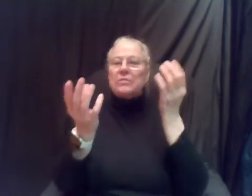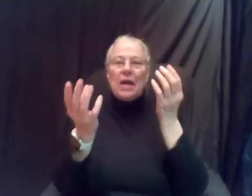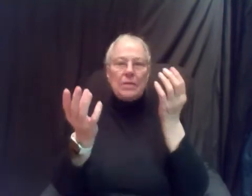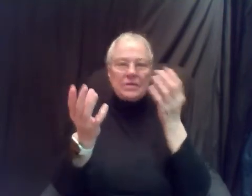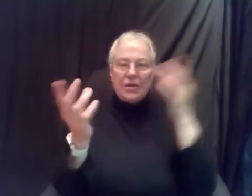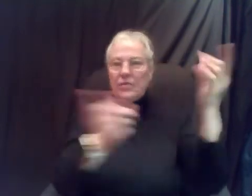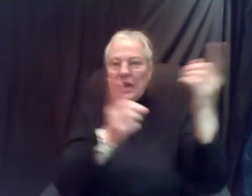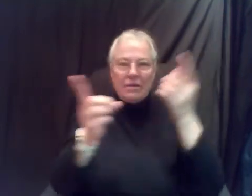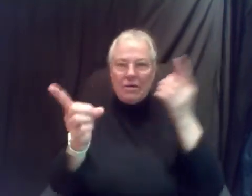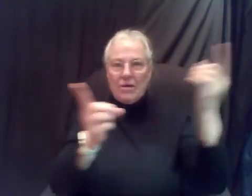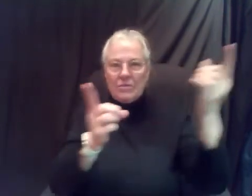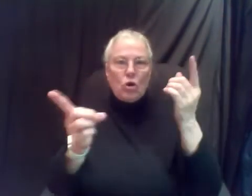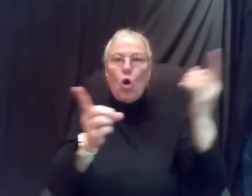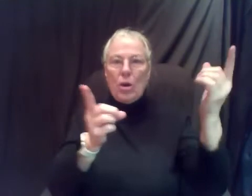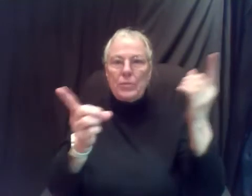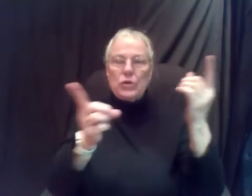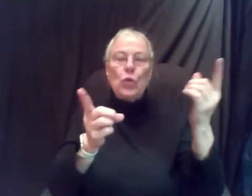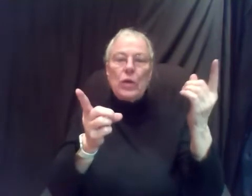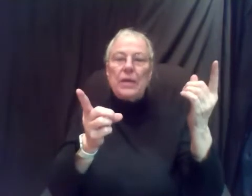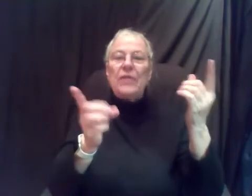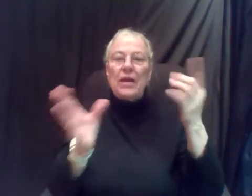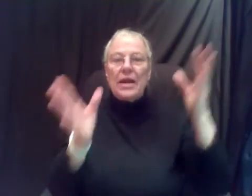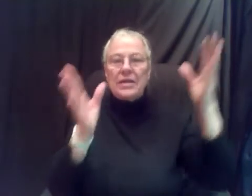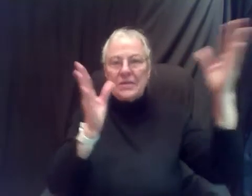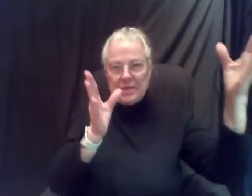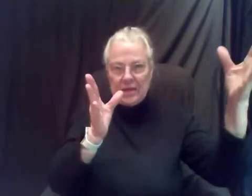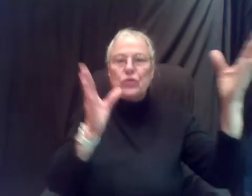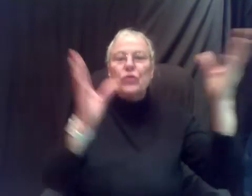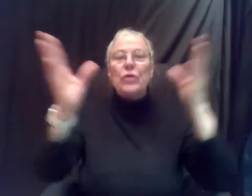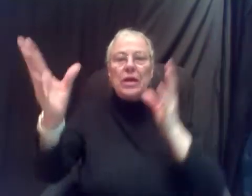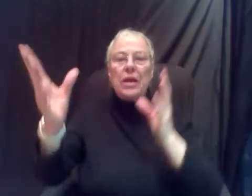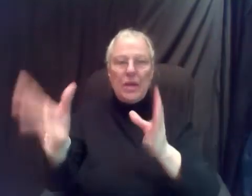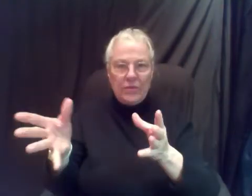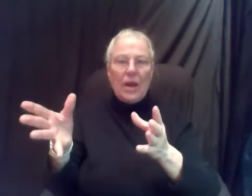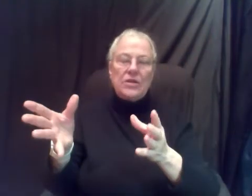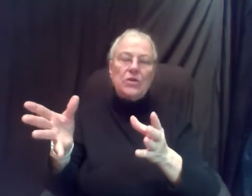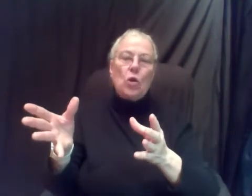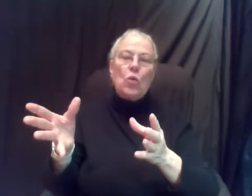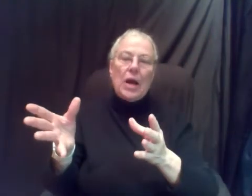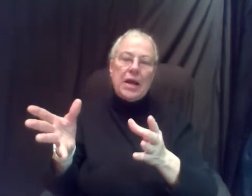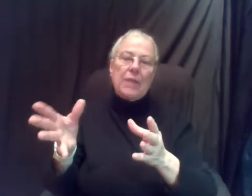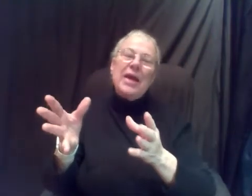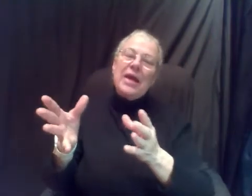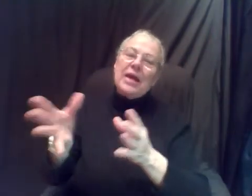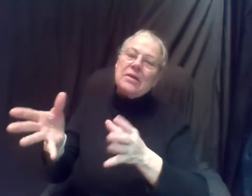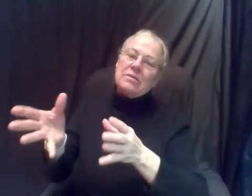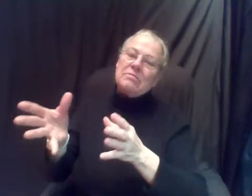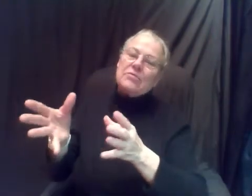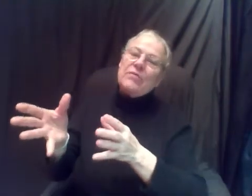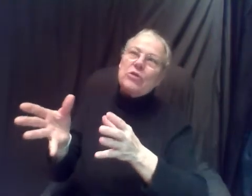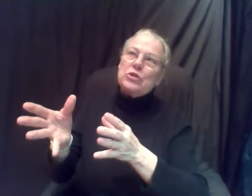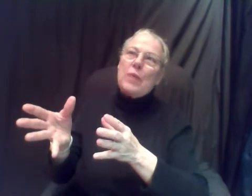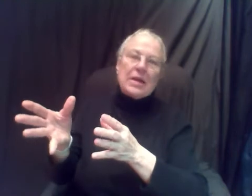sometimes they are caught between. They like to see the screen. They like to know where I am. It reverts